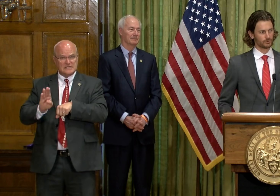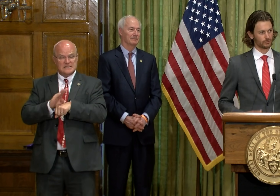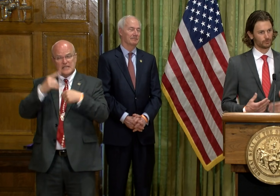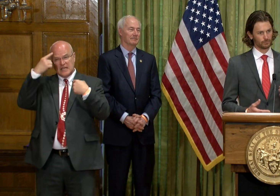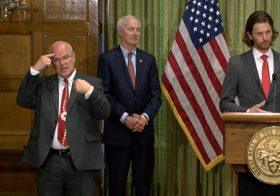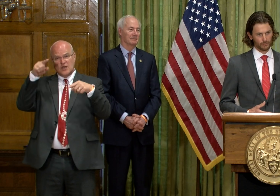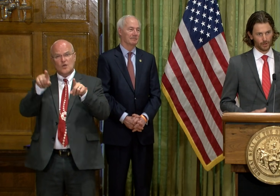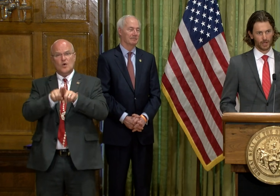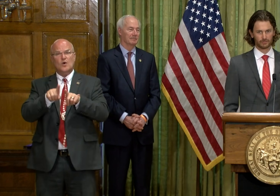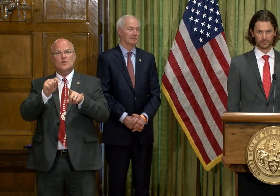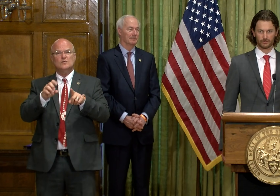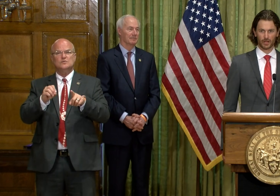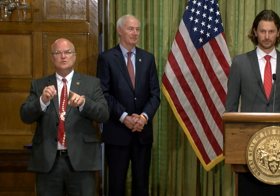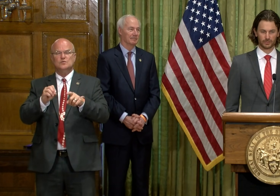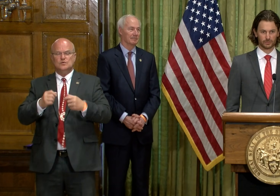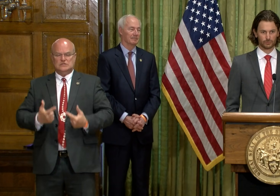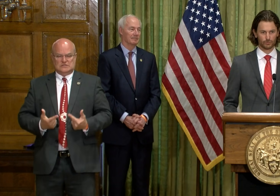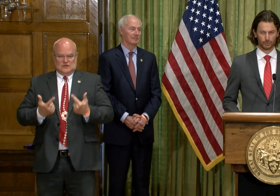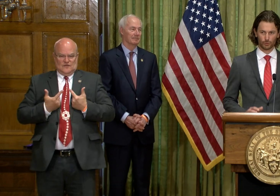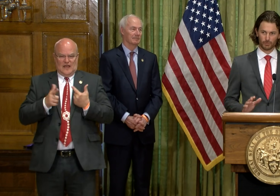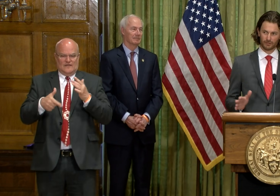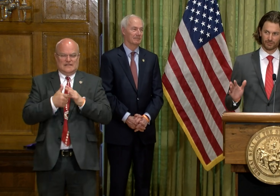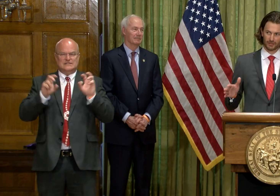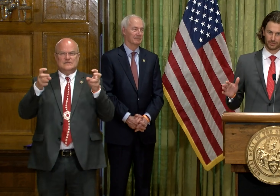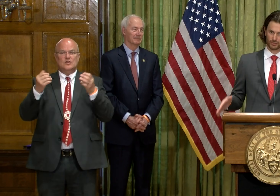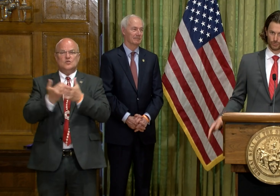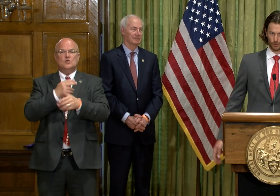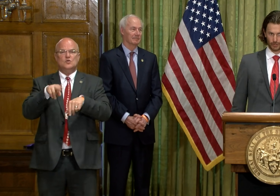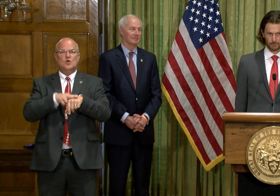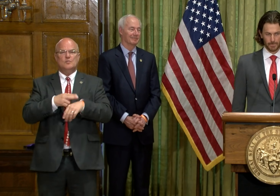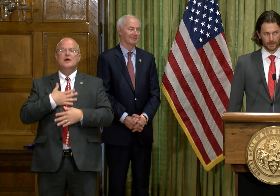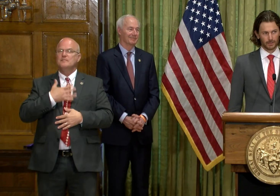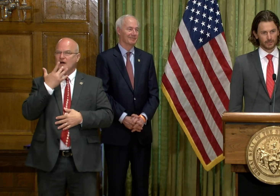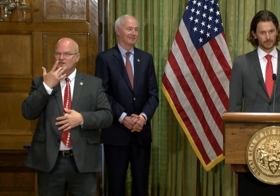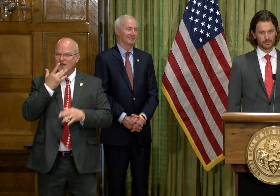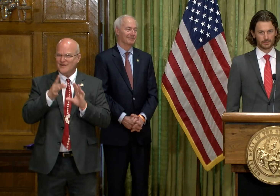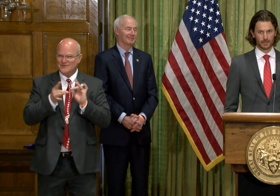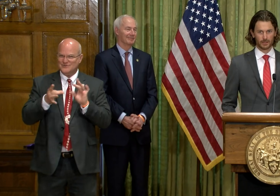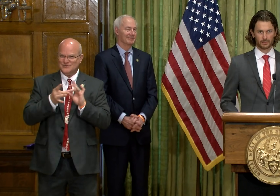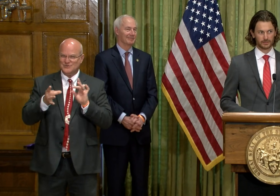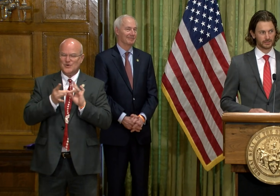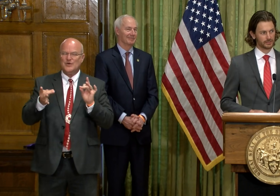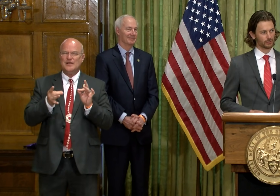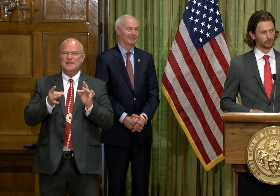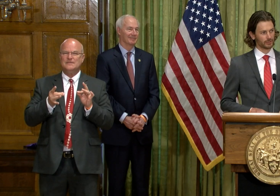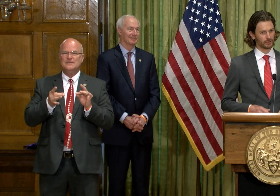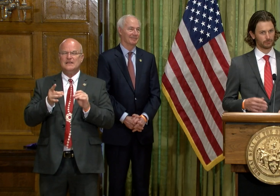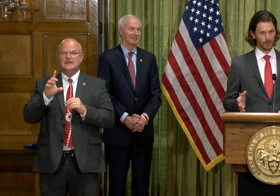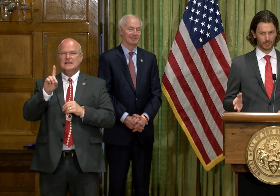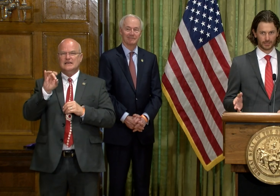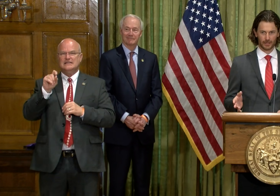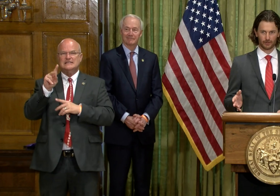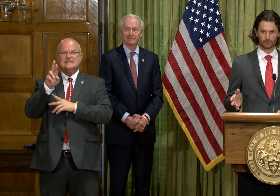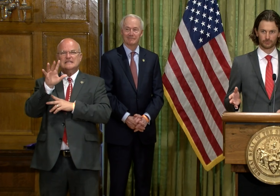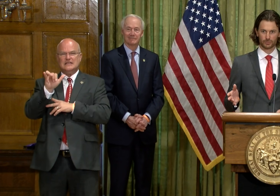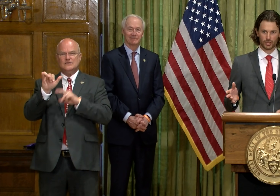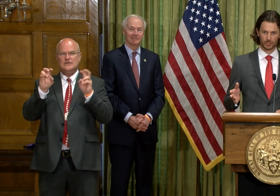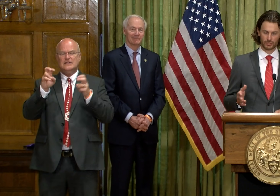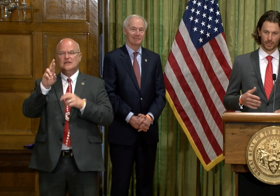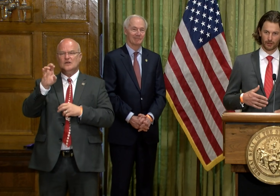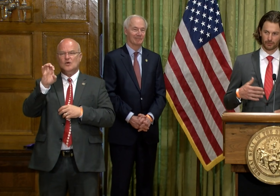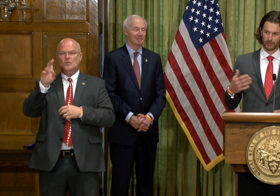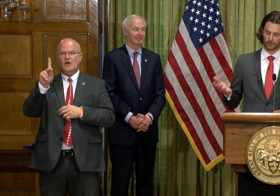in order to thrive and survive in this new normal. My favorite story is the distillery